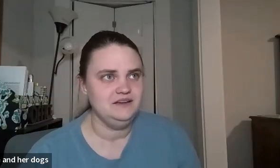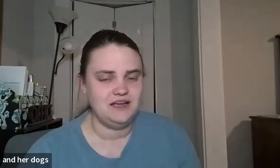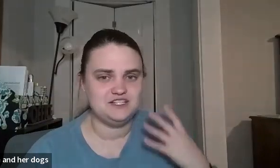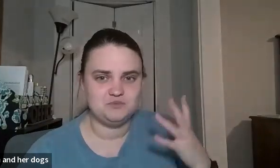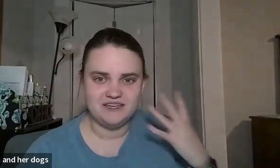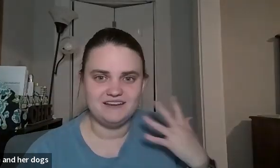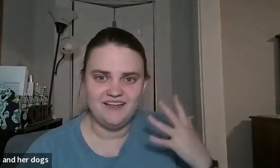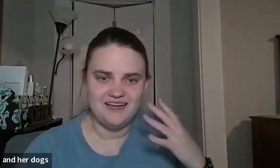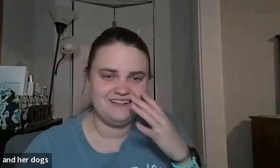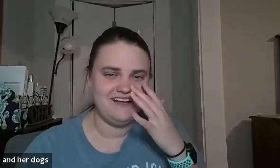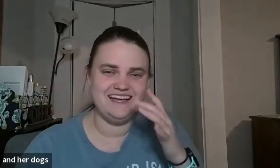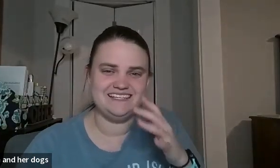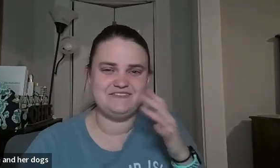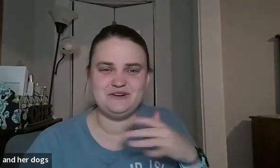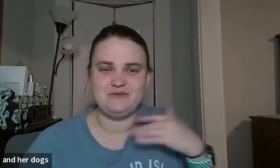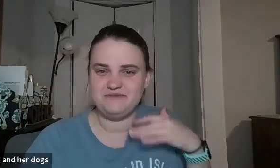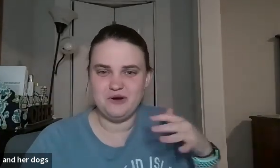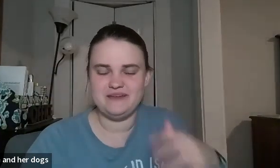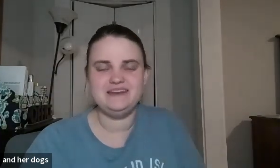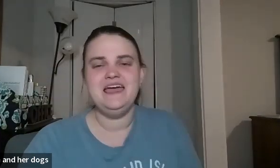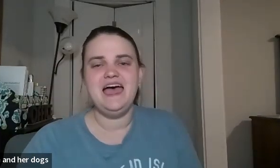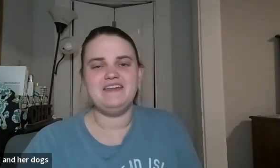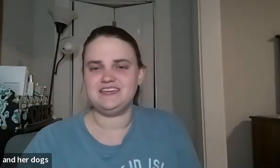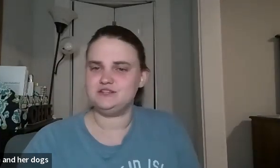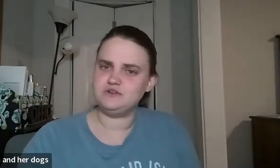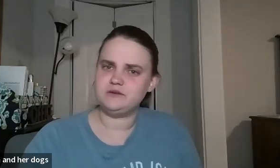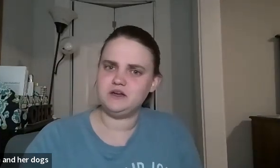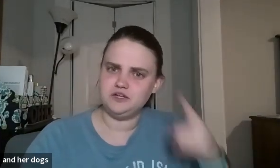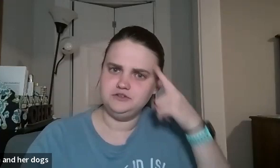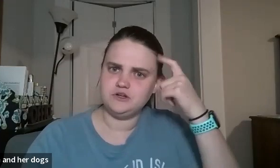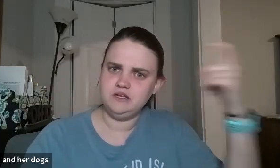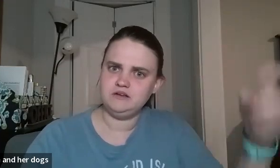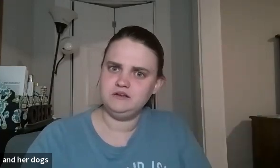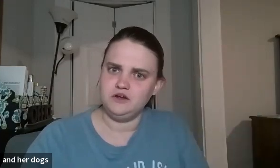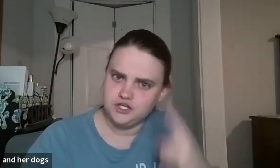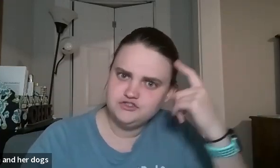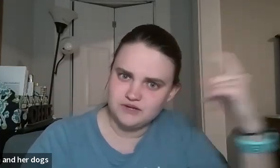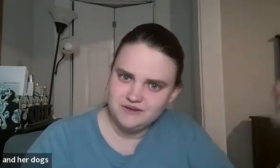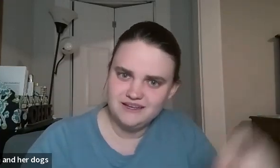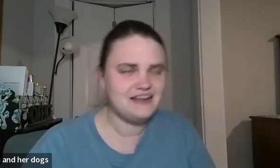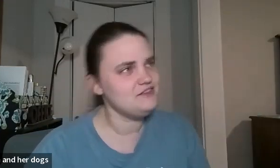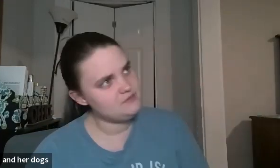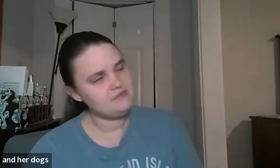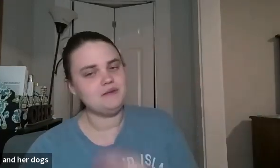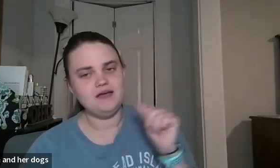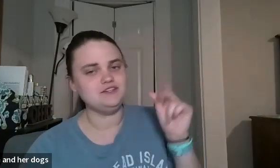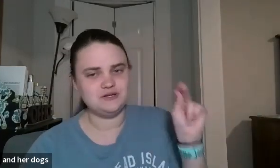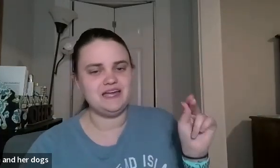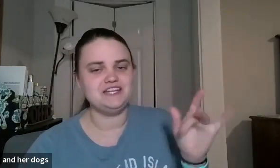kind of just blinking a lot in class after a rough moment. And the kids will look at me, are you dreaming? Are you dreaming? And I look at them like, I'm not dreaming. I just